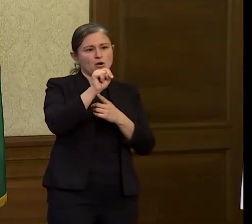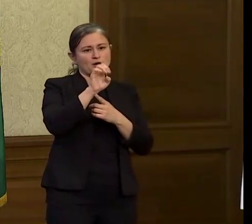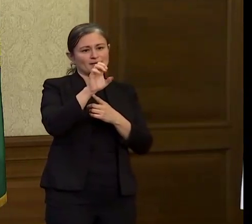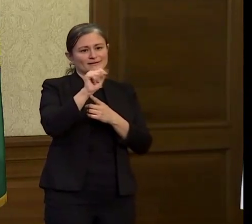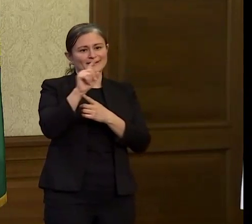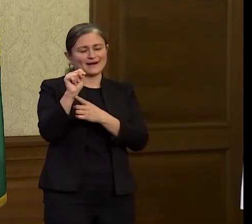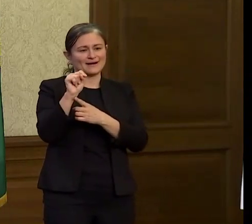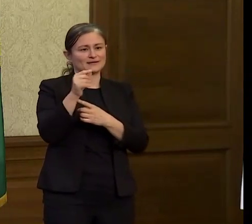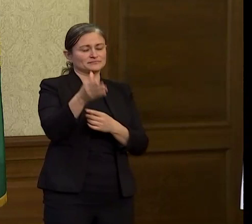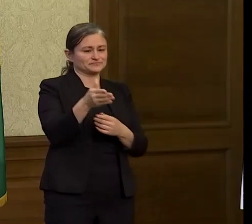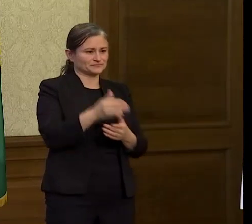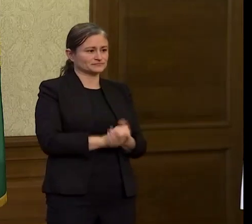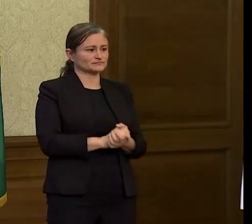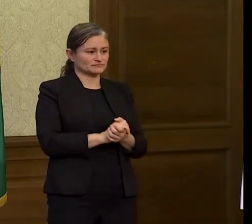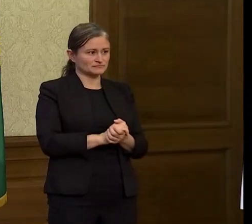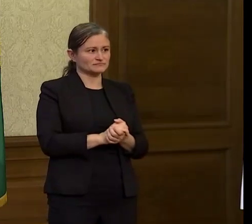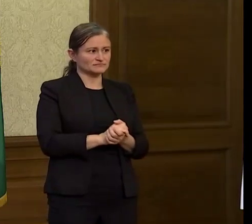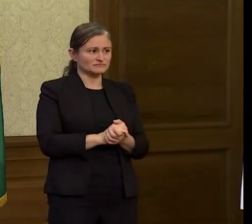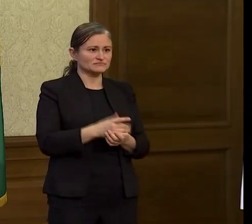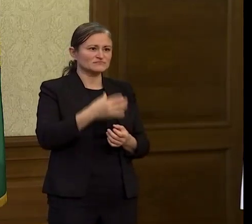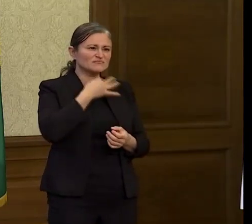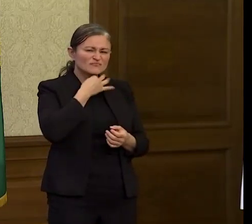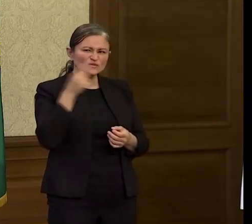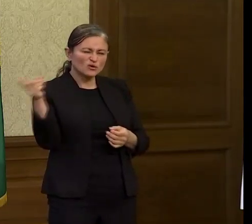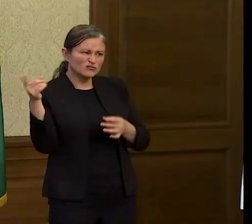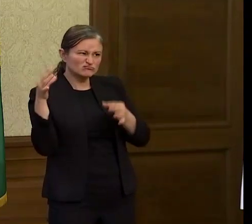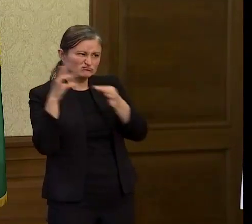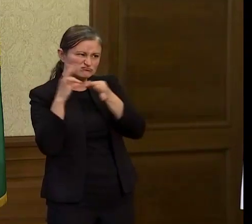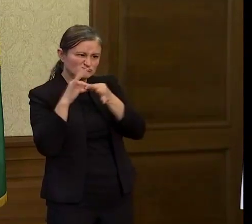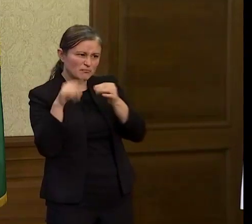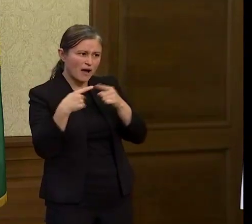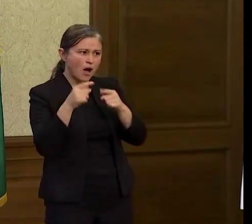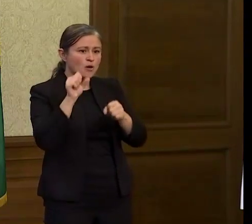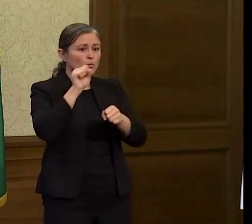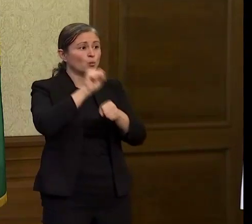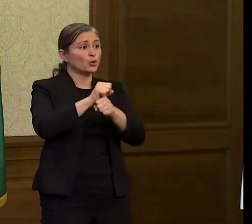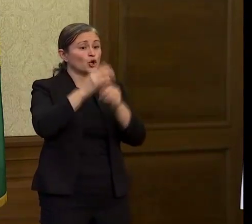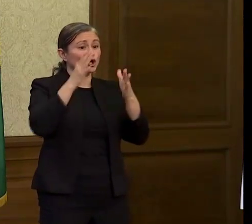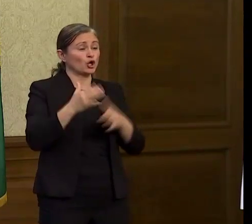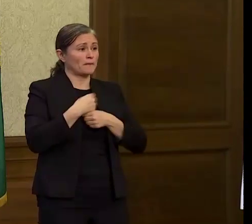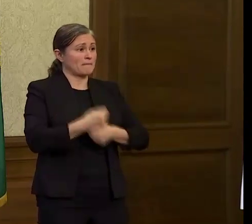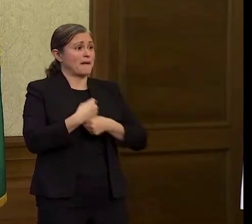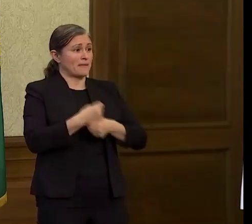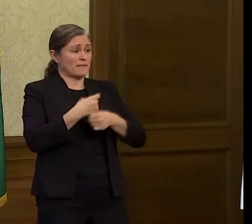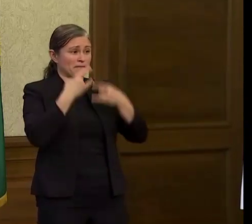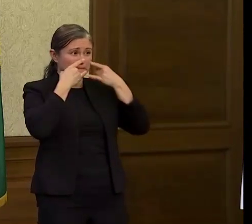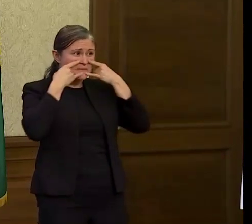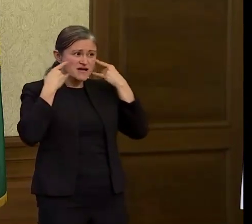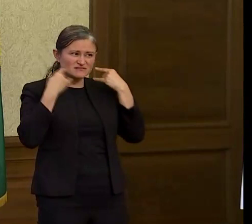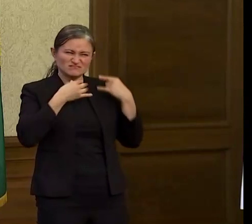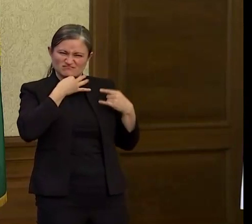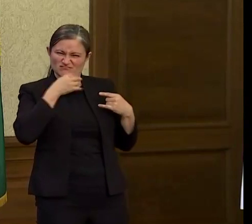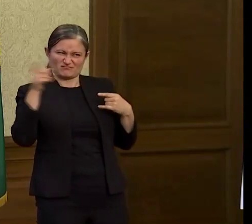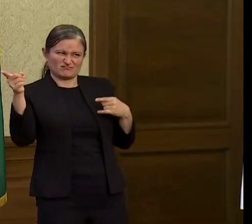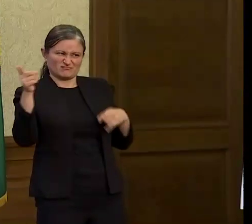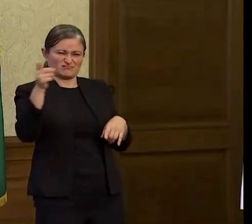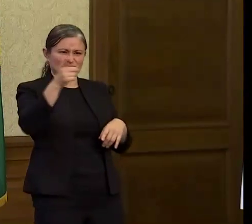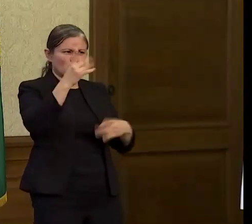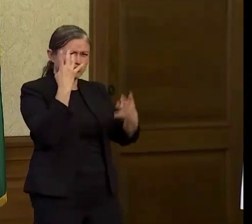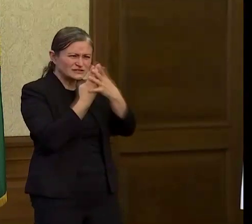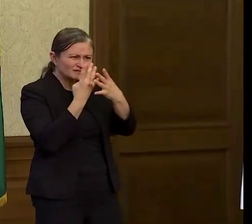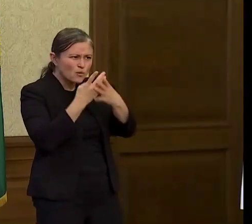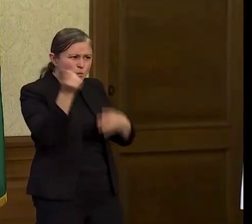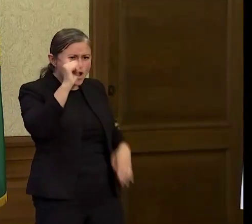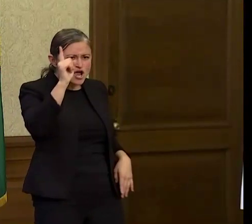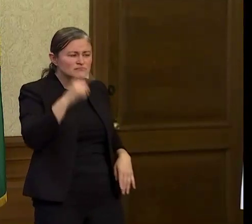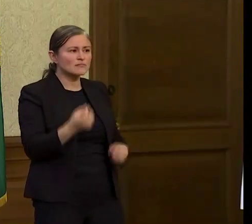to manufacture masks now, and I was wondering if you could give a little more detail about where that's happening and how much prison labor is going to account